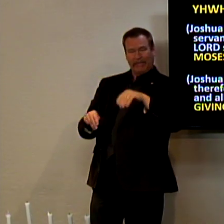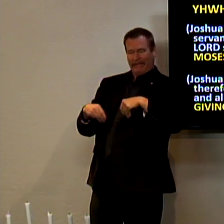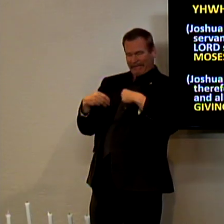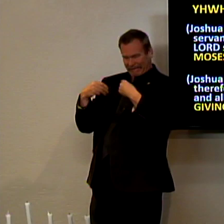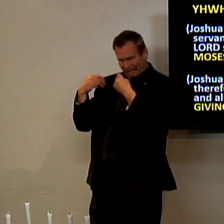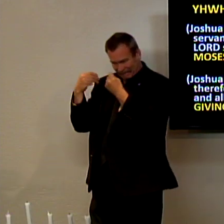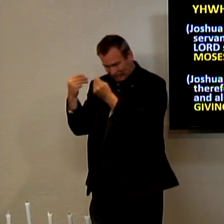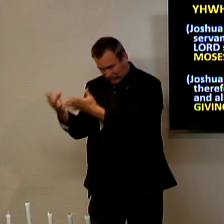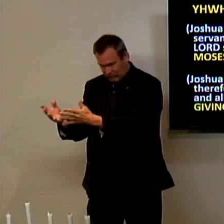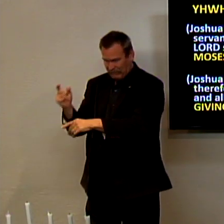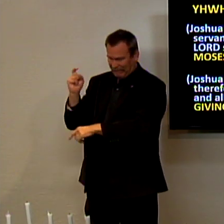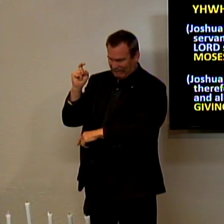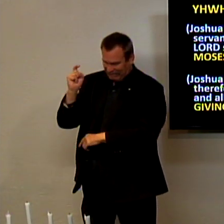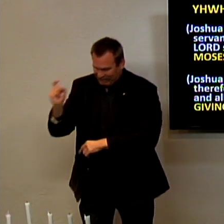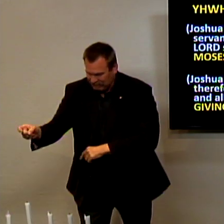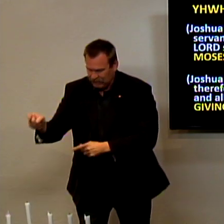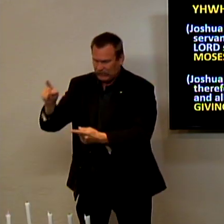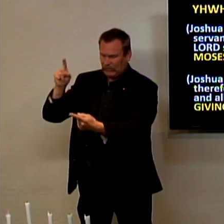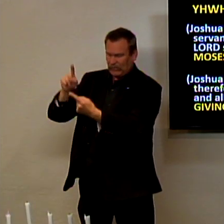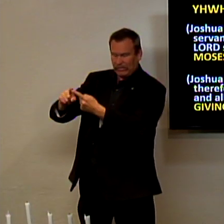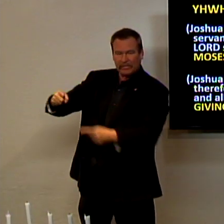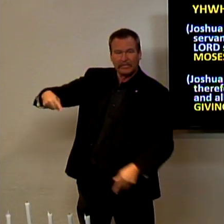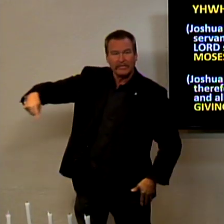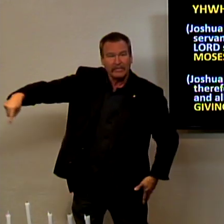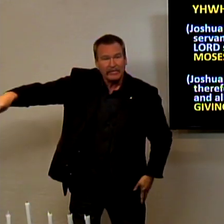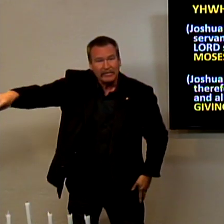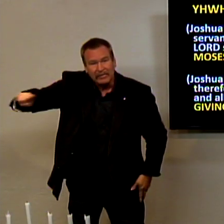land which I am giving to them.